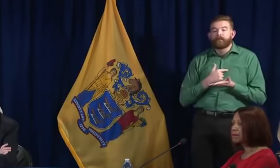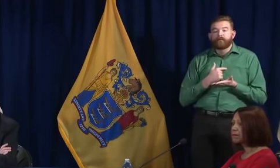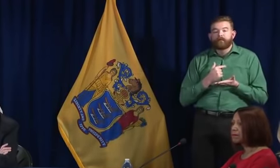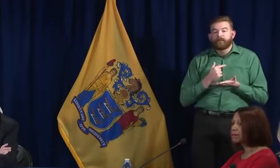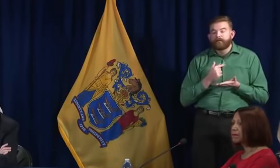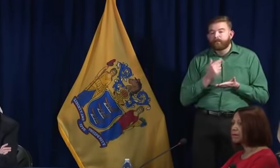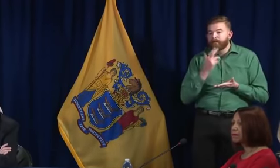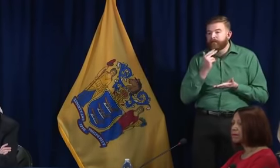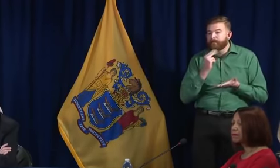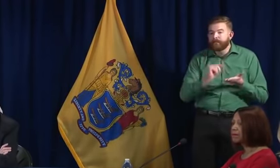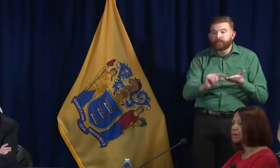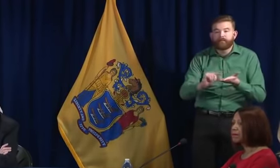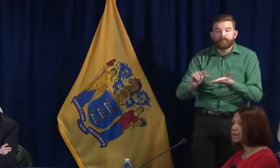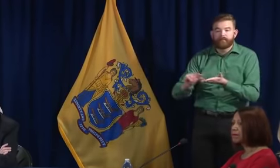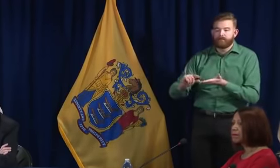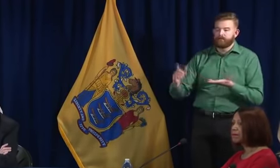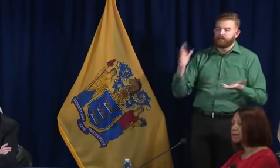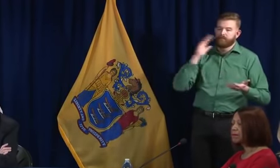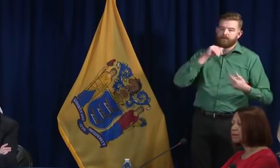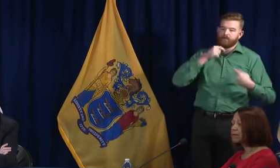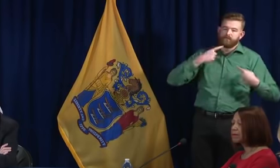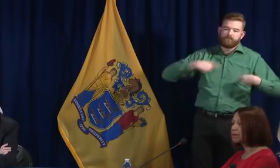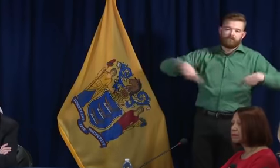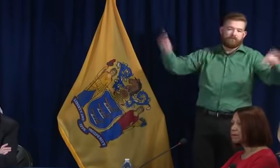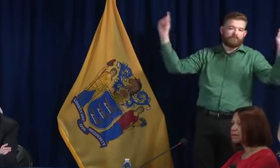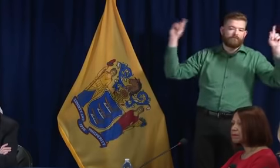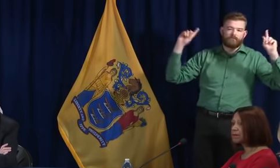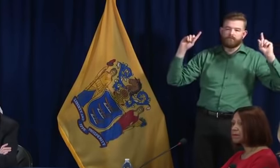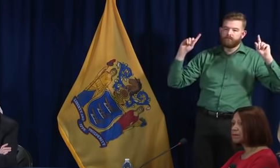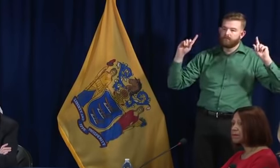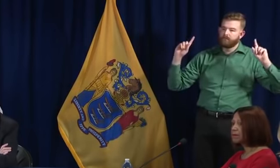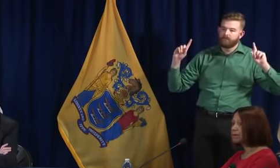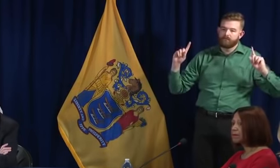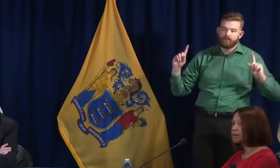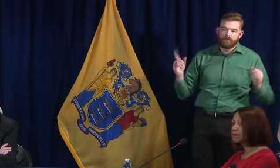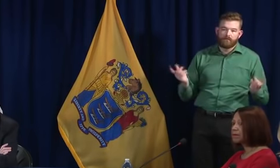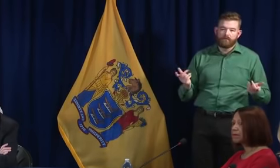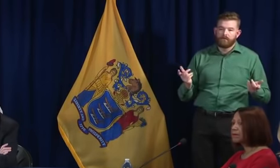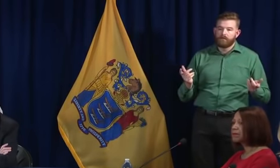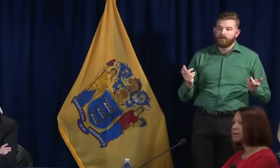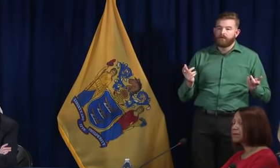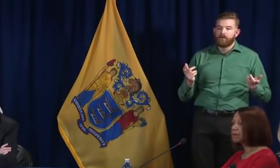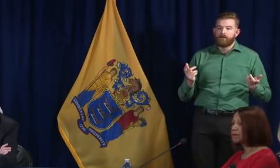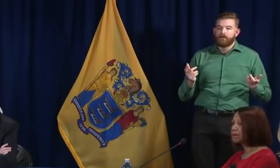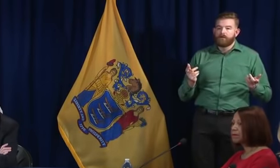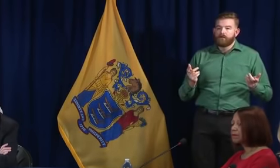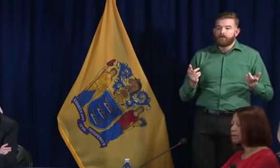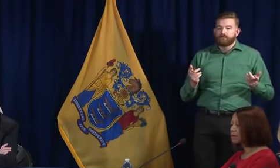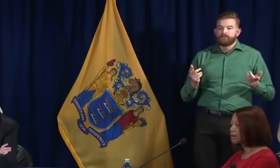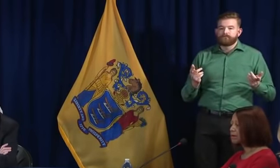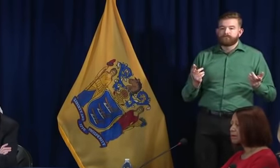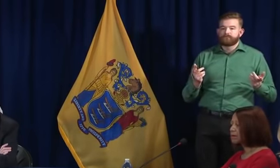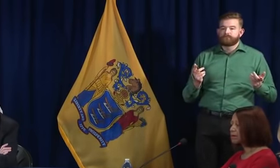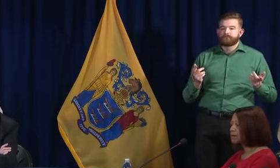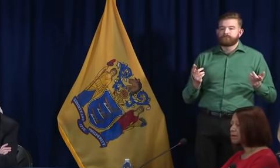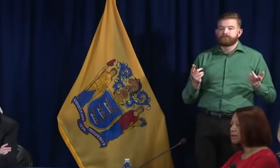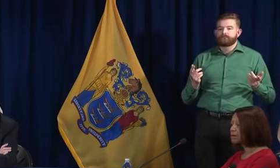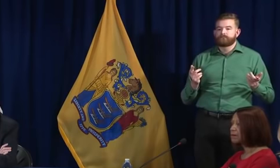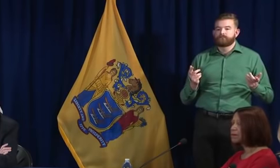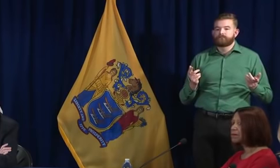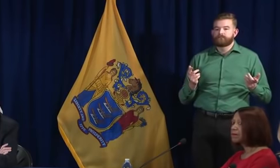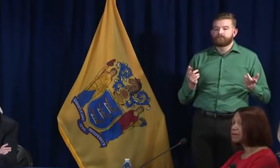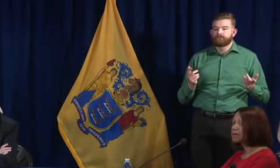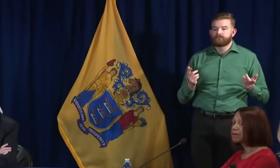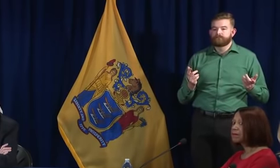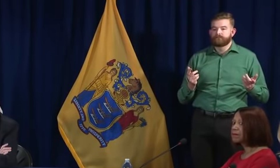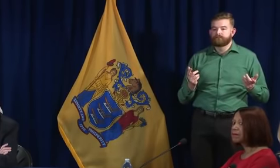New Jersey, New York, California, you name it, there's no amount of money that can deal with the challenges, the economic challenges that will come from